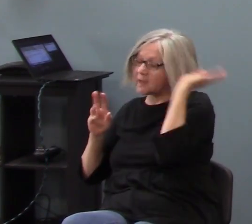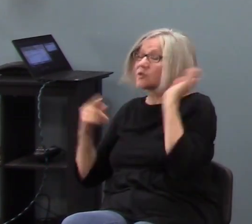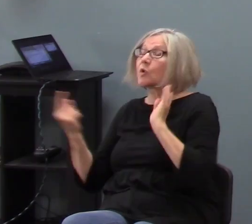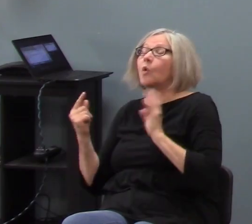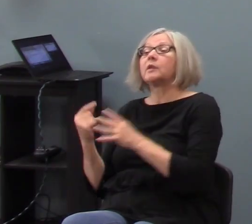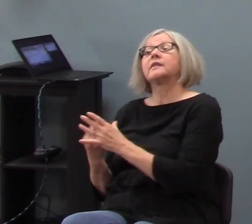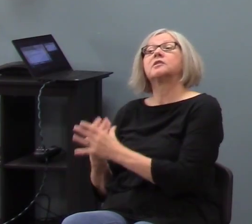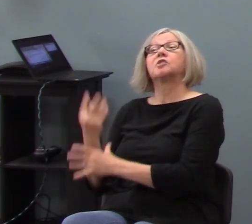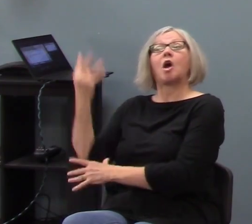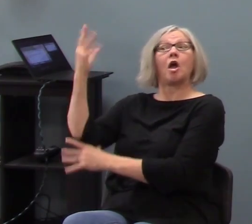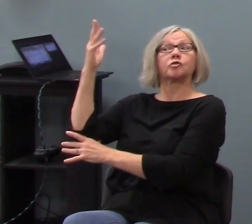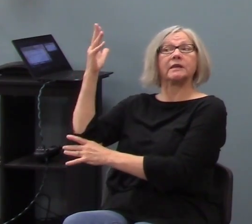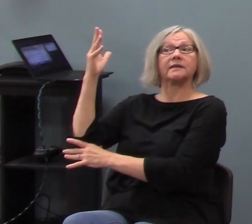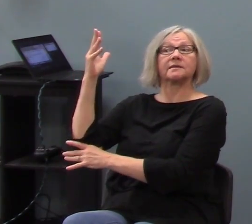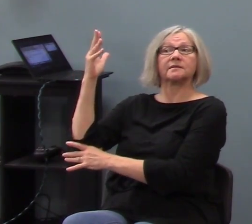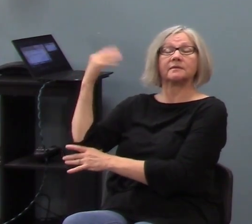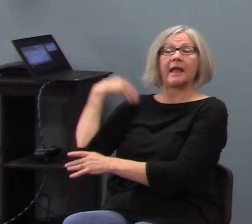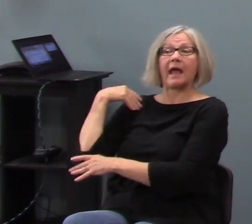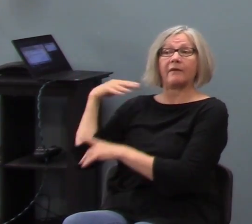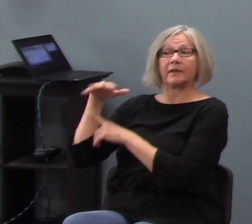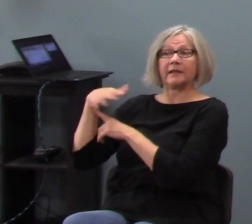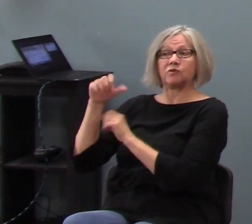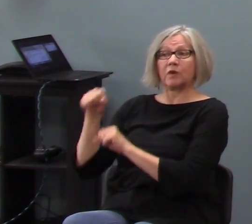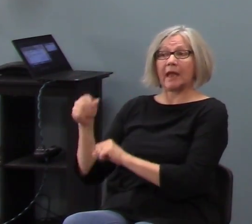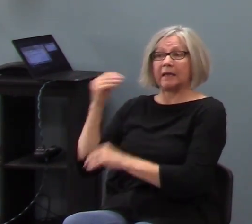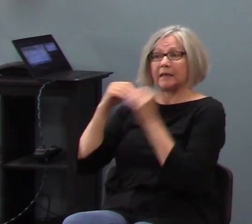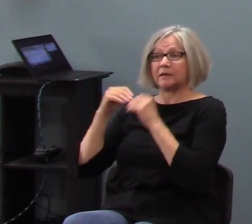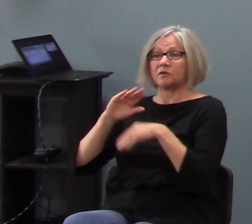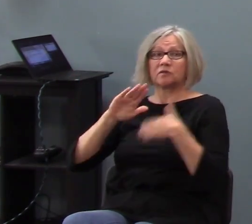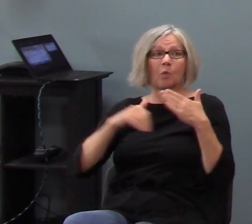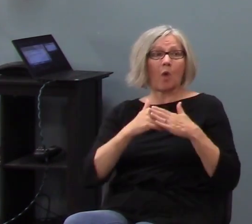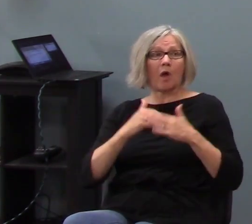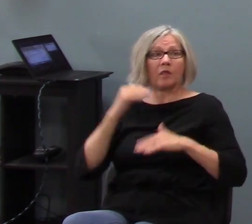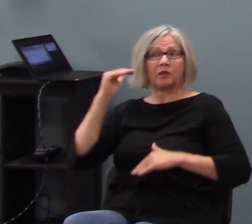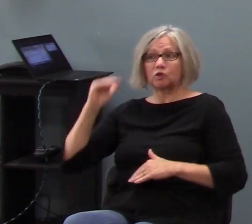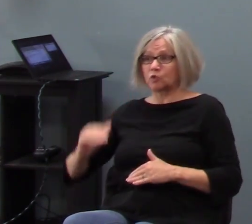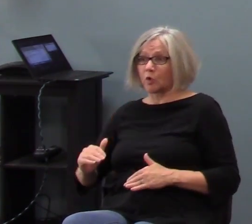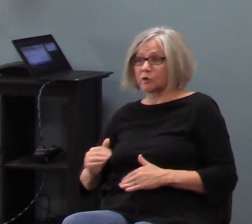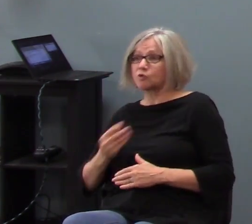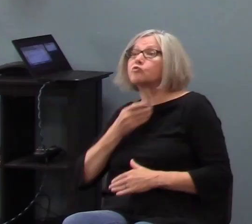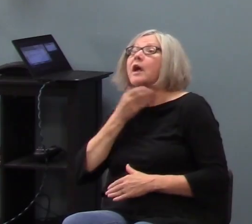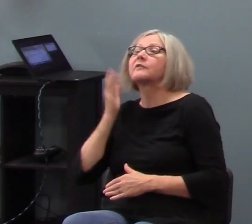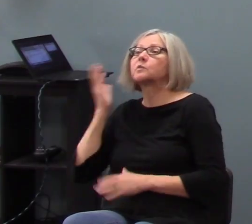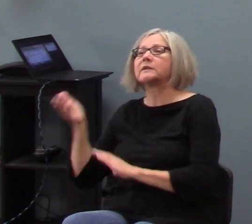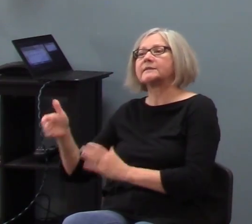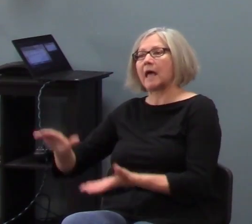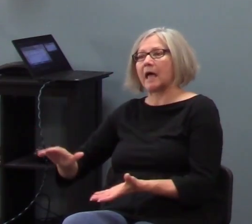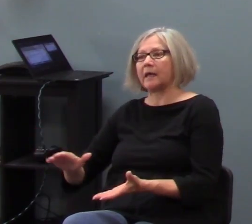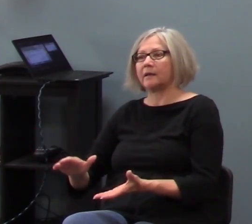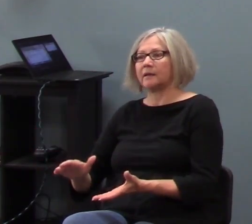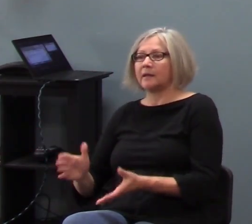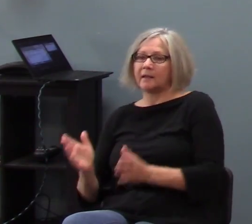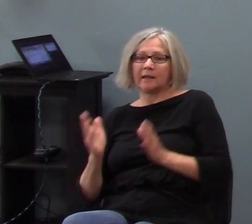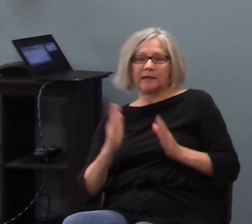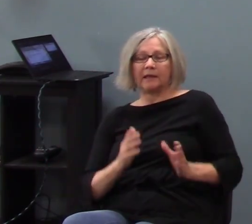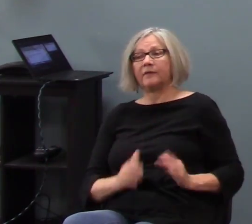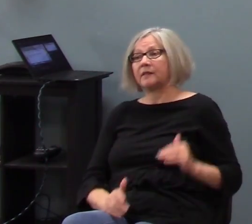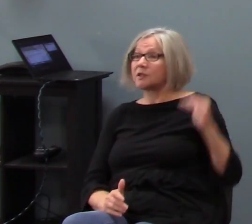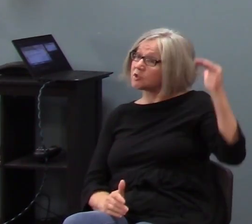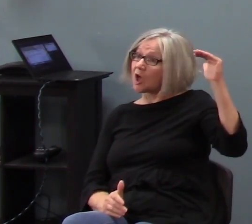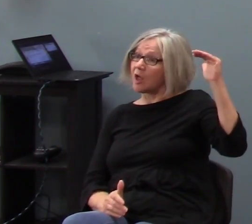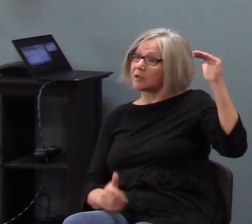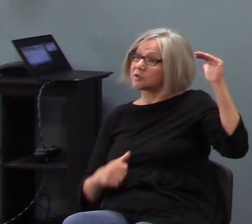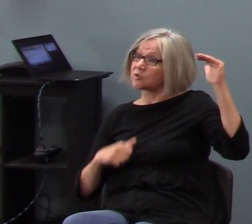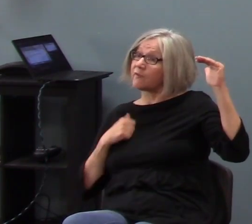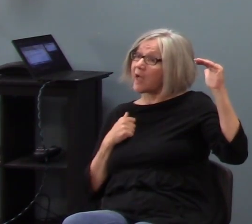eat. All of the short giraffes out there, you guys are going to die off, leaving only the tall giraffes to